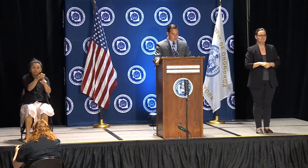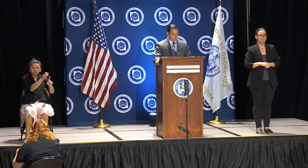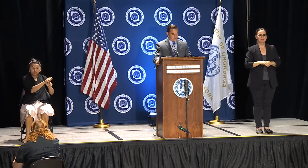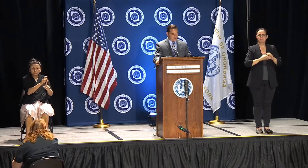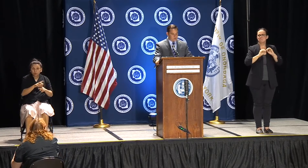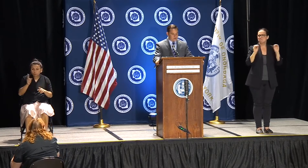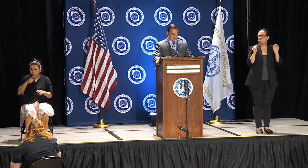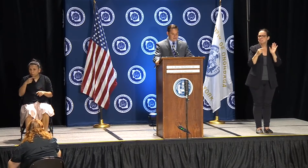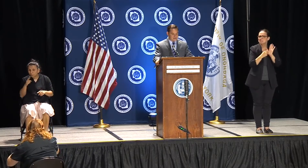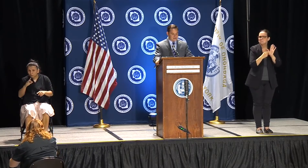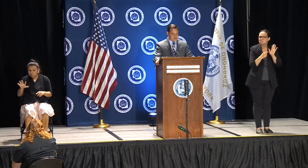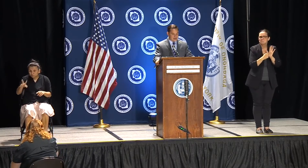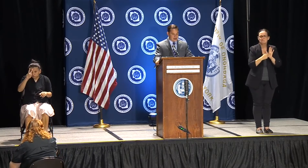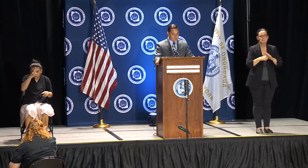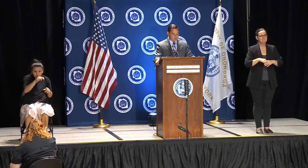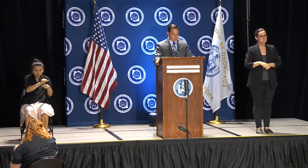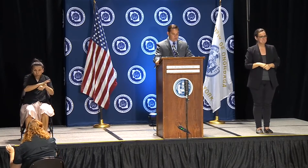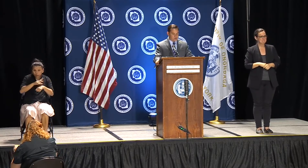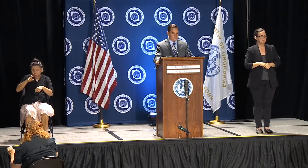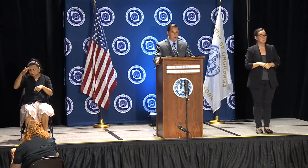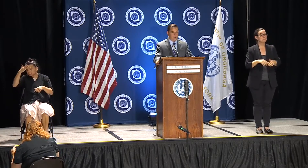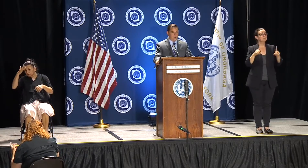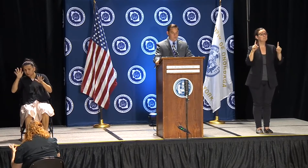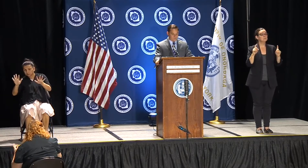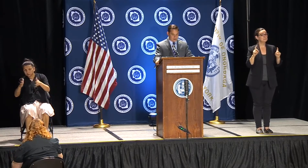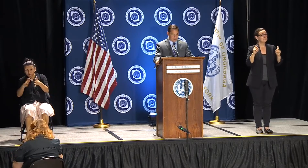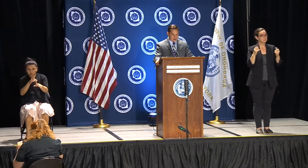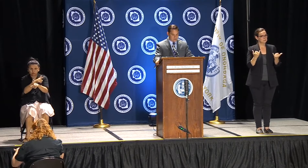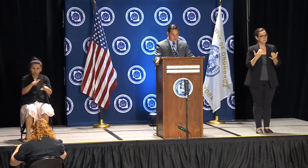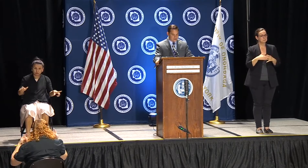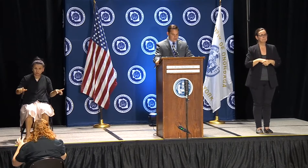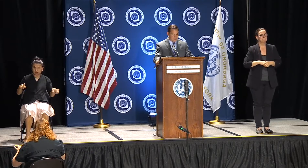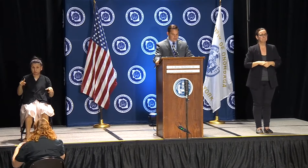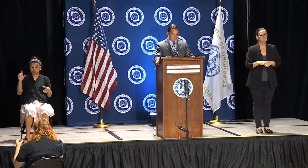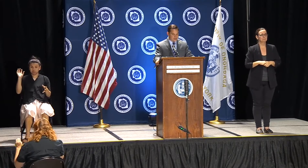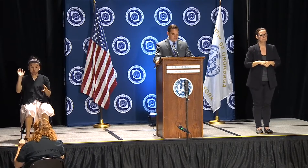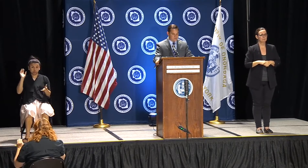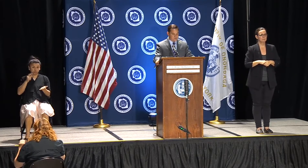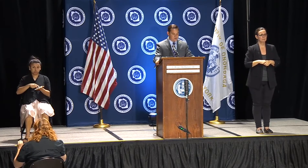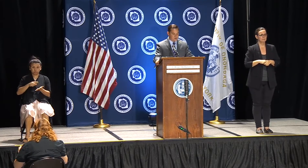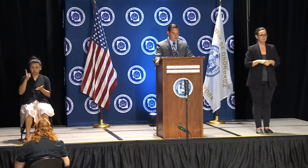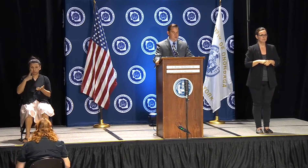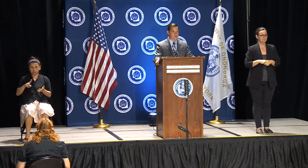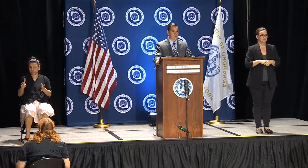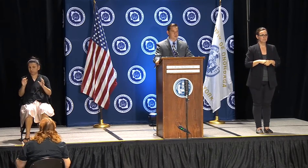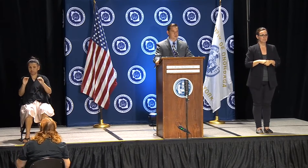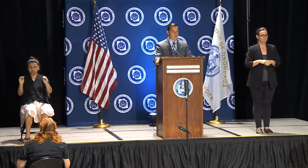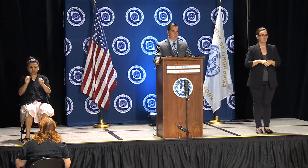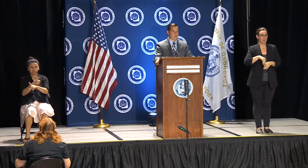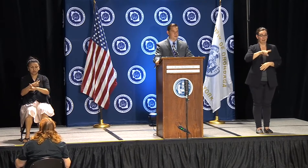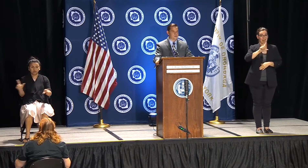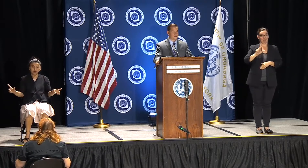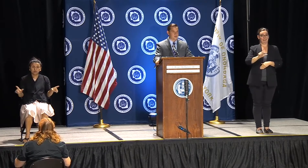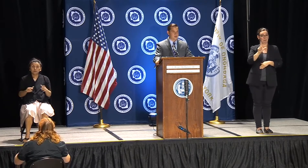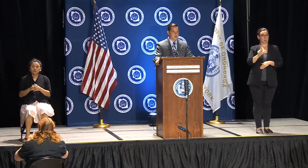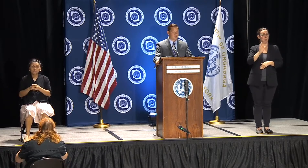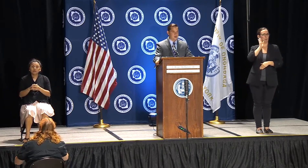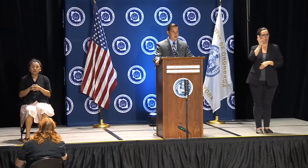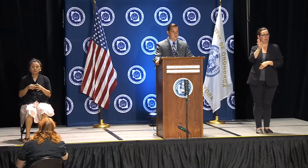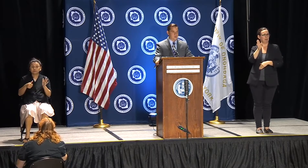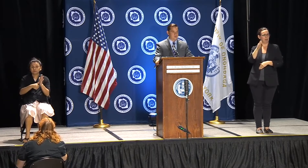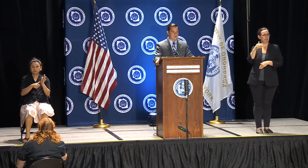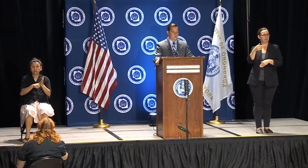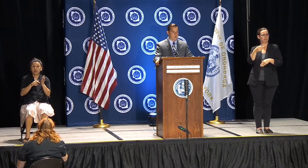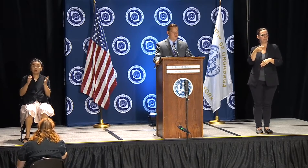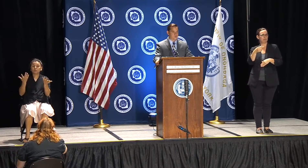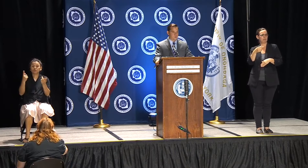Today we have been doing testing at both Liverpool and at MBT Bank Stadium for Syracuse City School District employees,